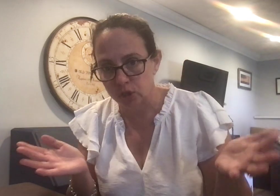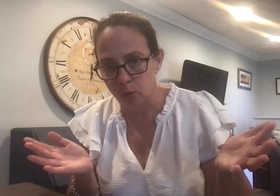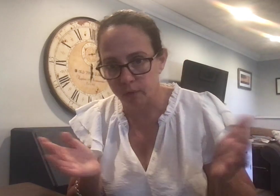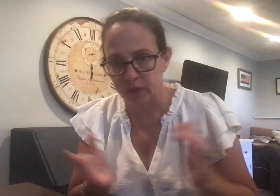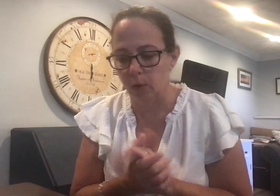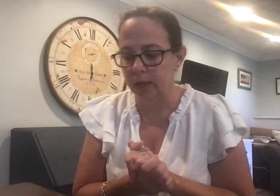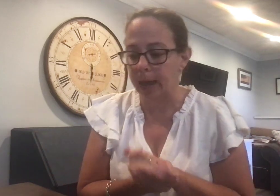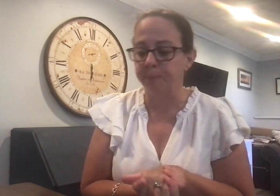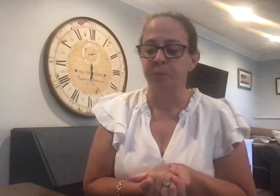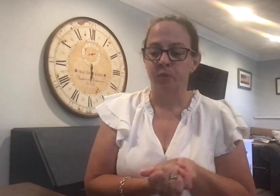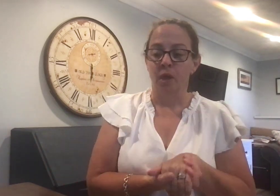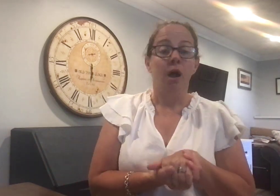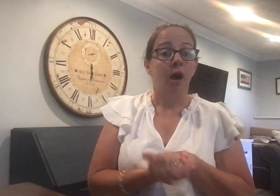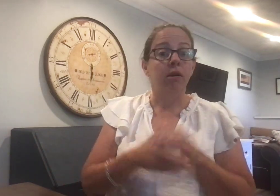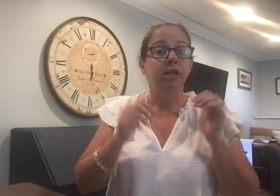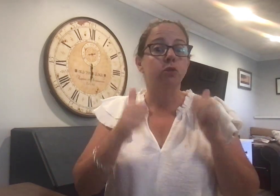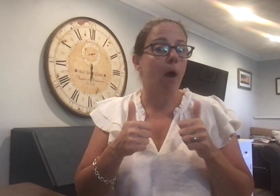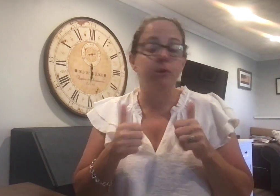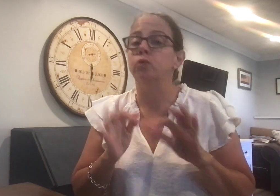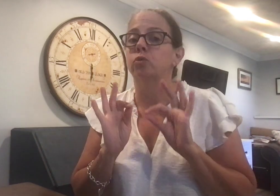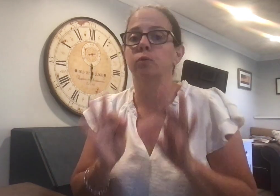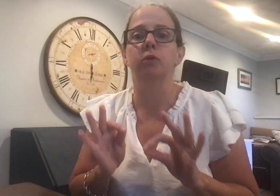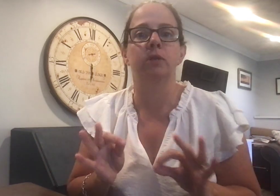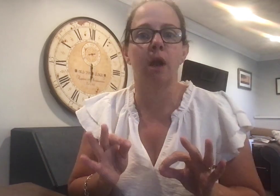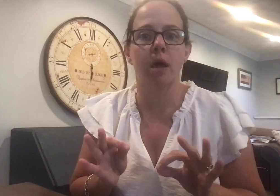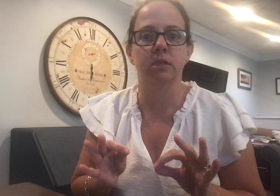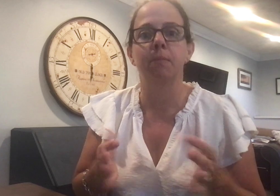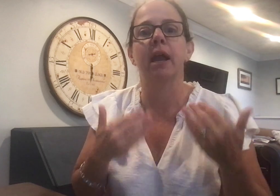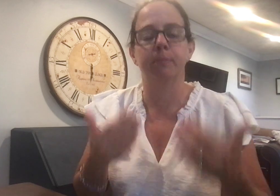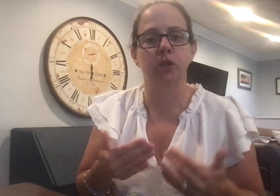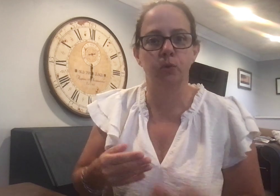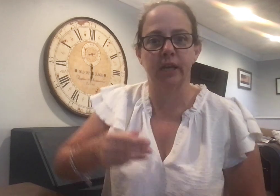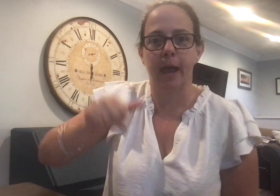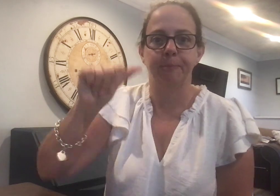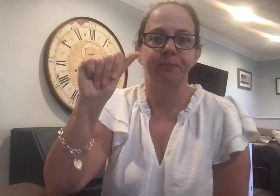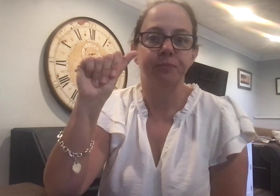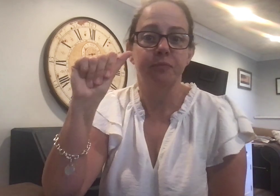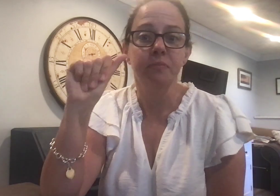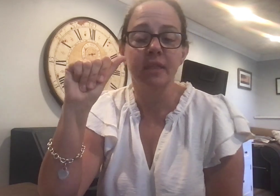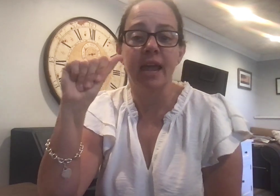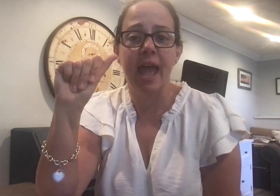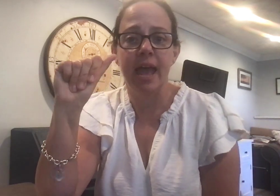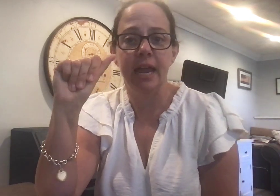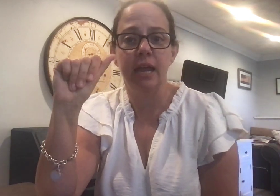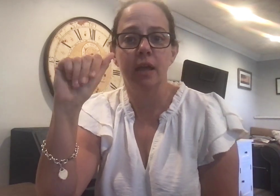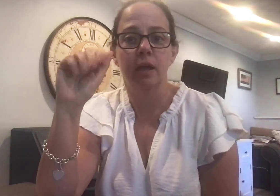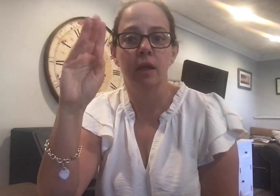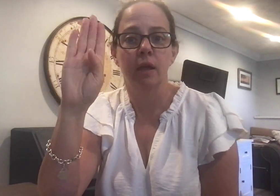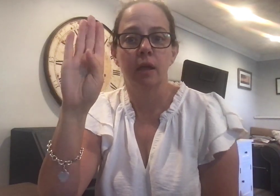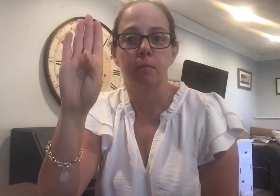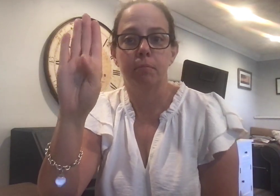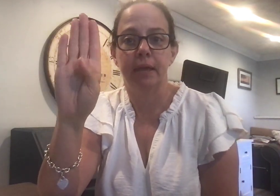whole video again. All right, so I'm going to assume you did awesome, and I'm going to do it again. A,